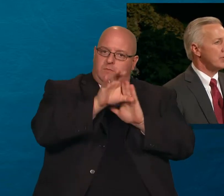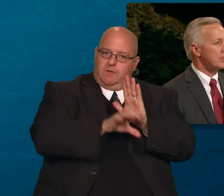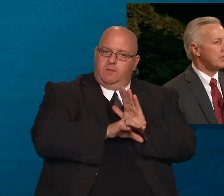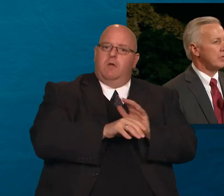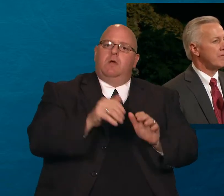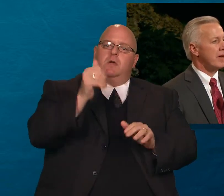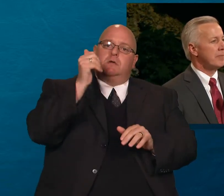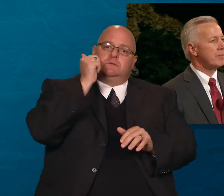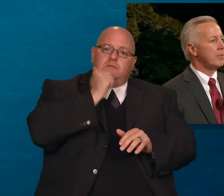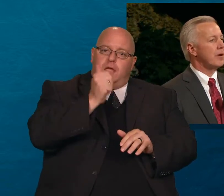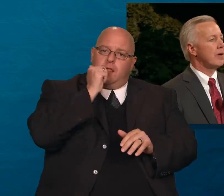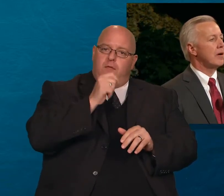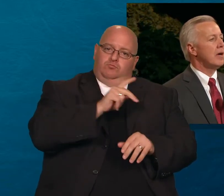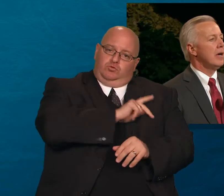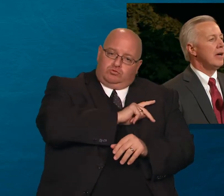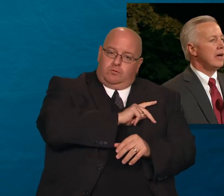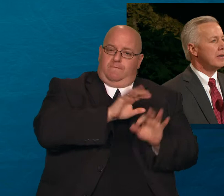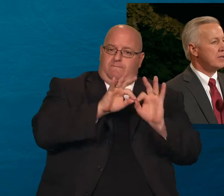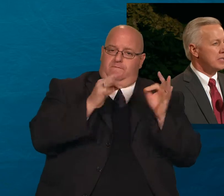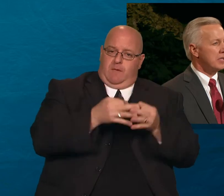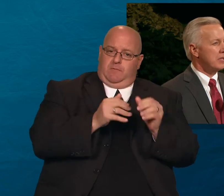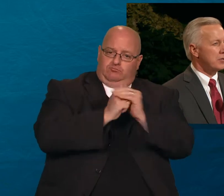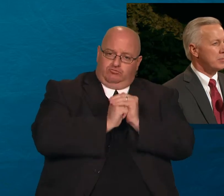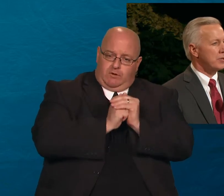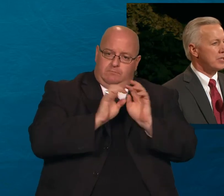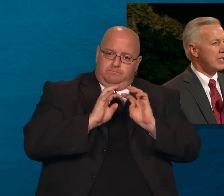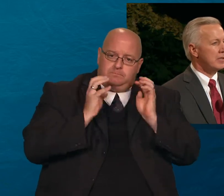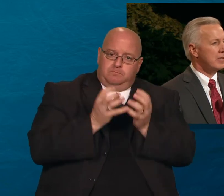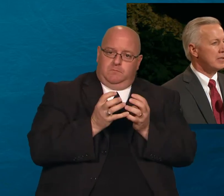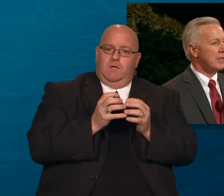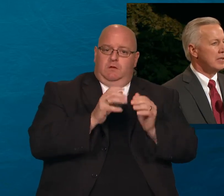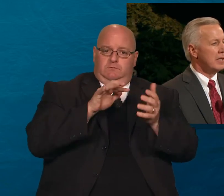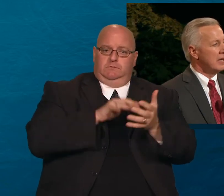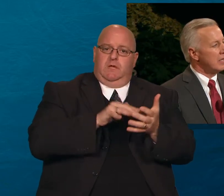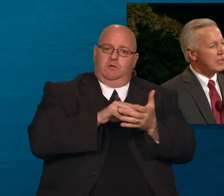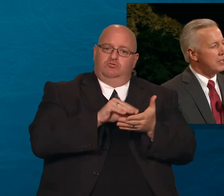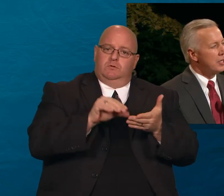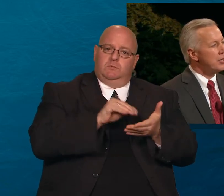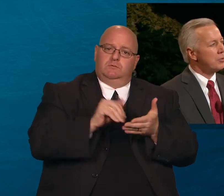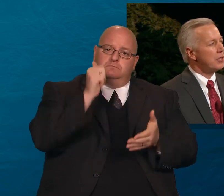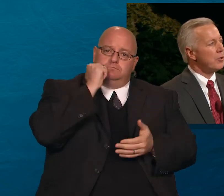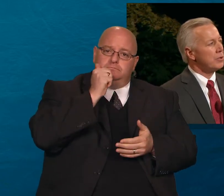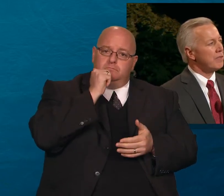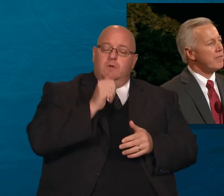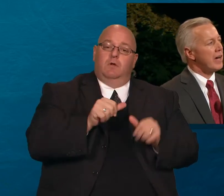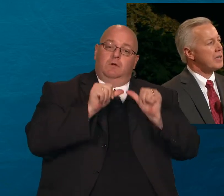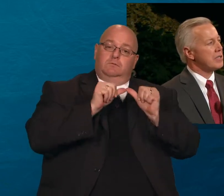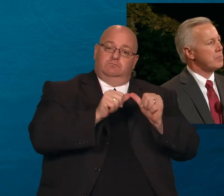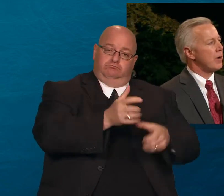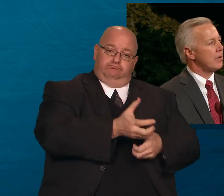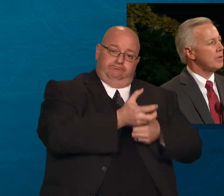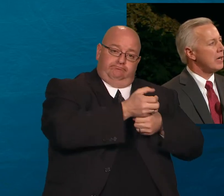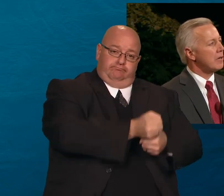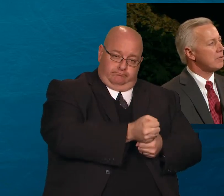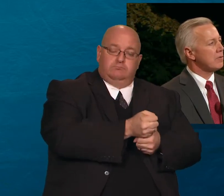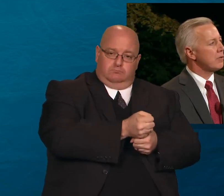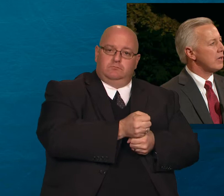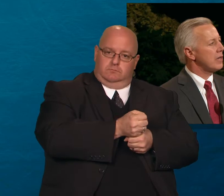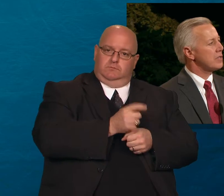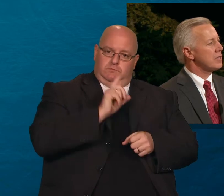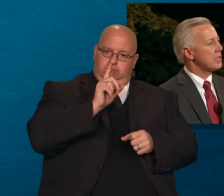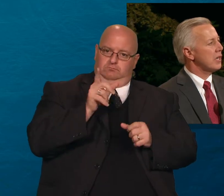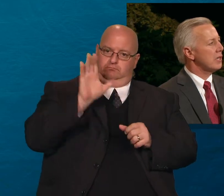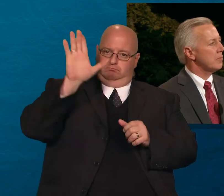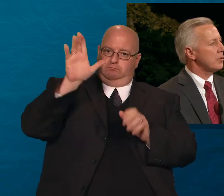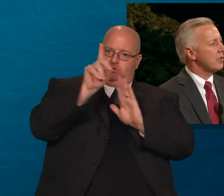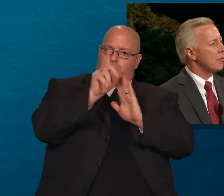daily personal and family prayer, and to study the Scriptures daily. Continually holding fast is part of the doctrine of